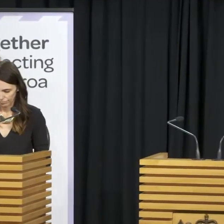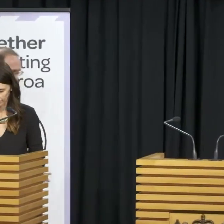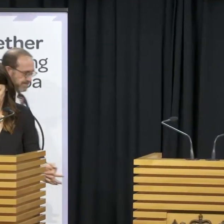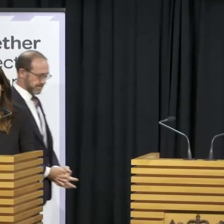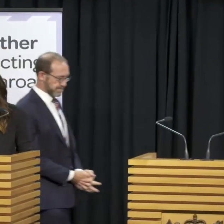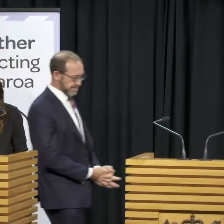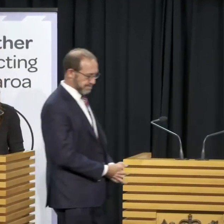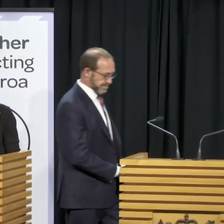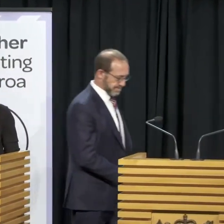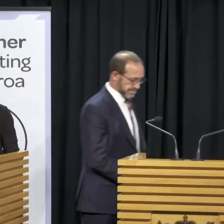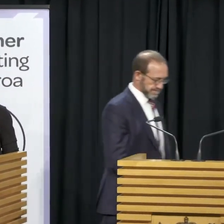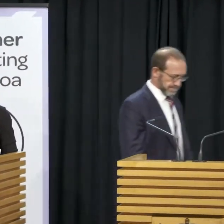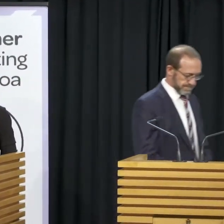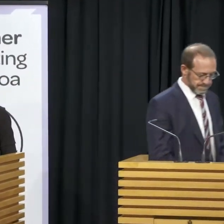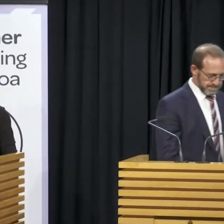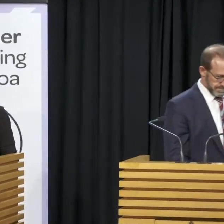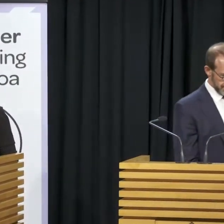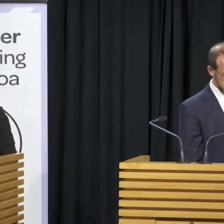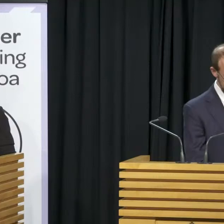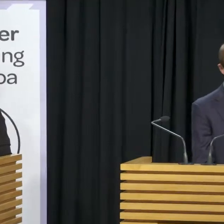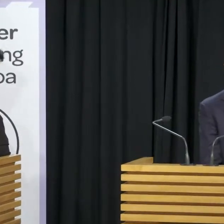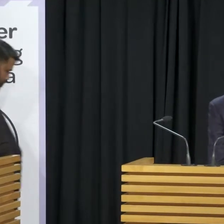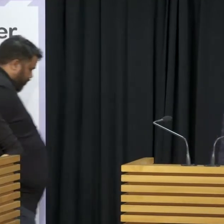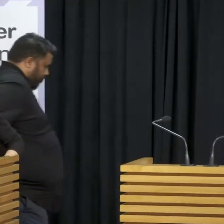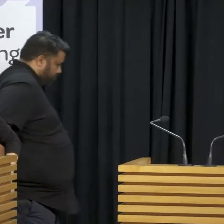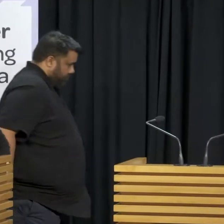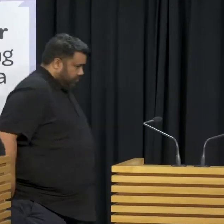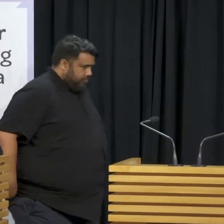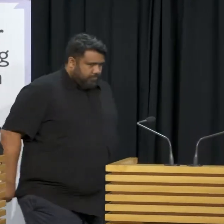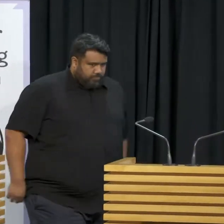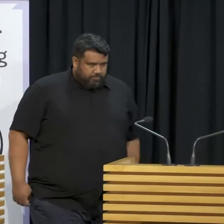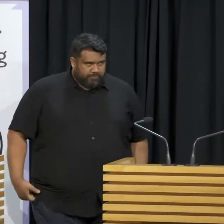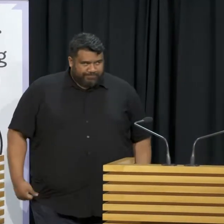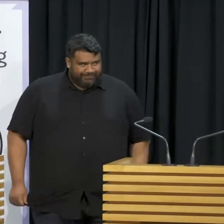really good about the fact that police are picking up a...